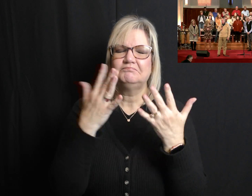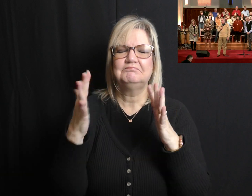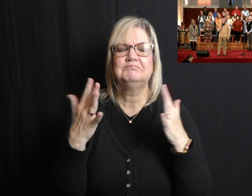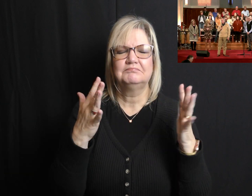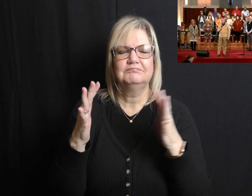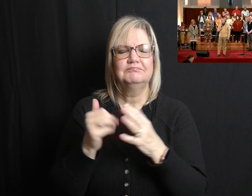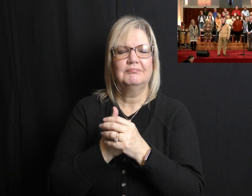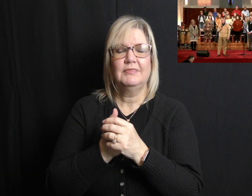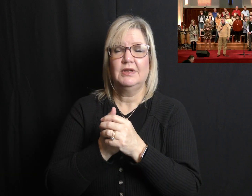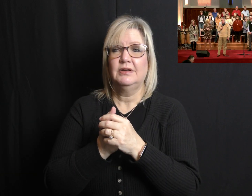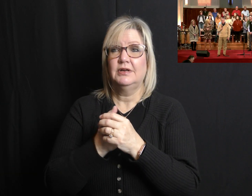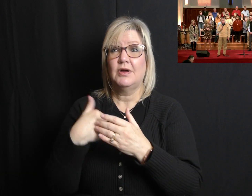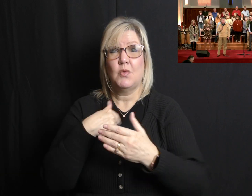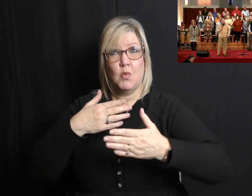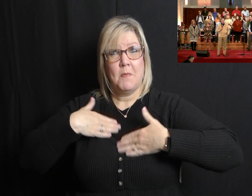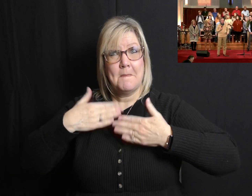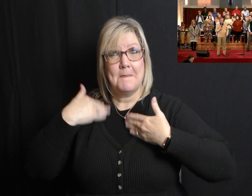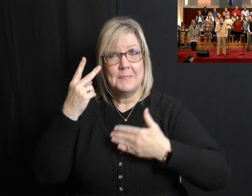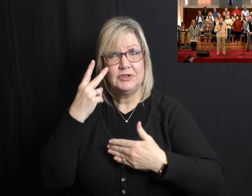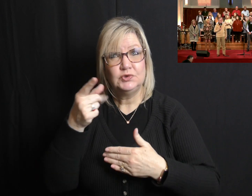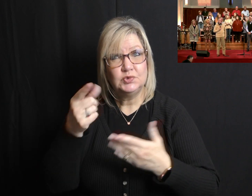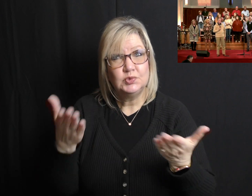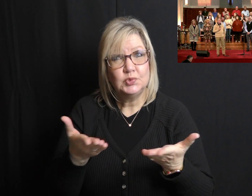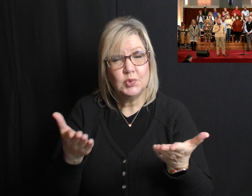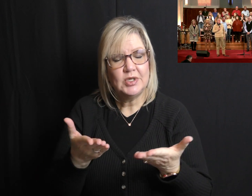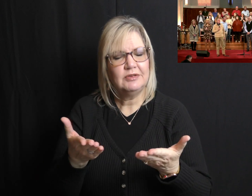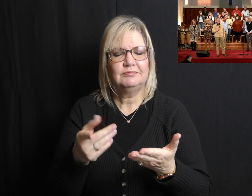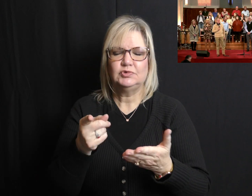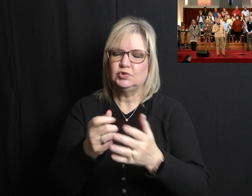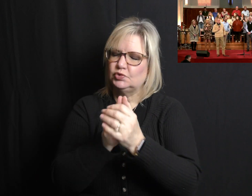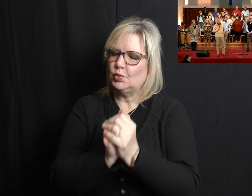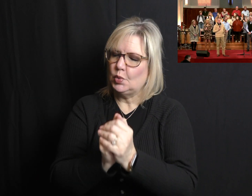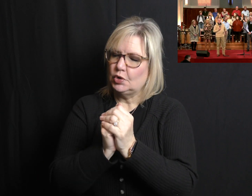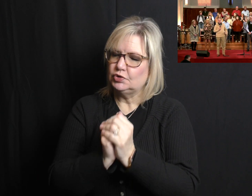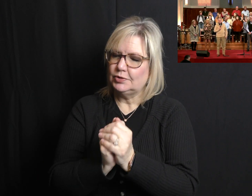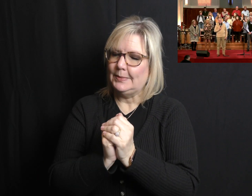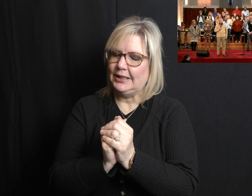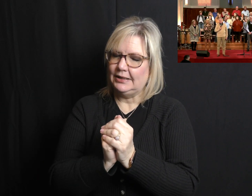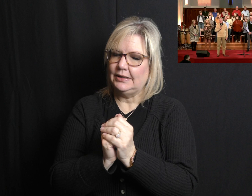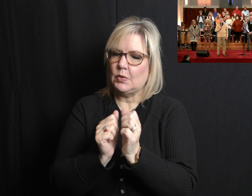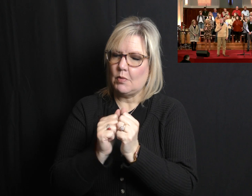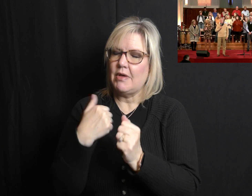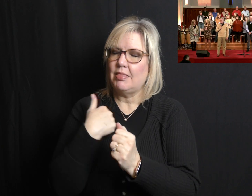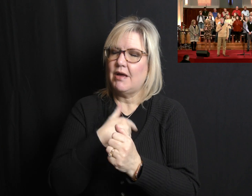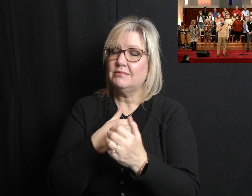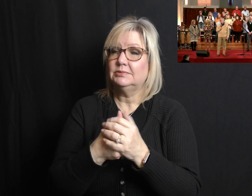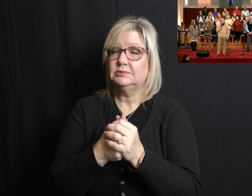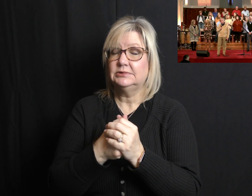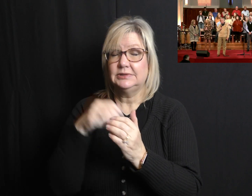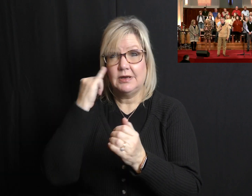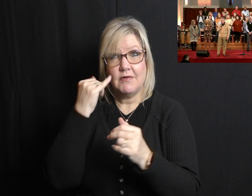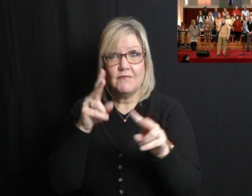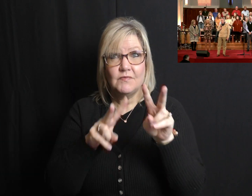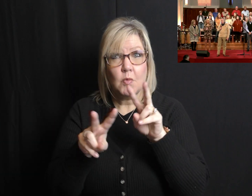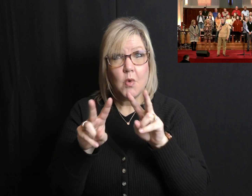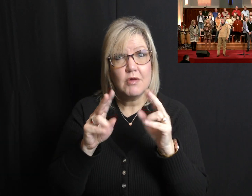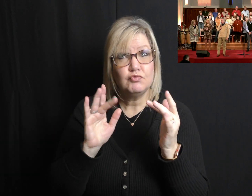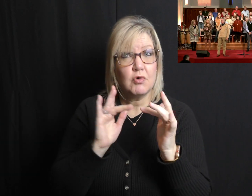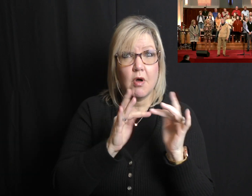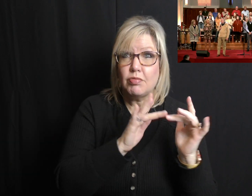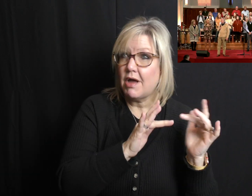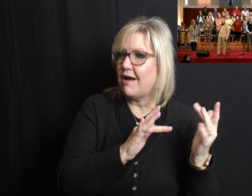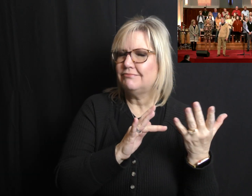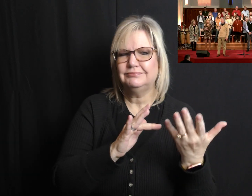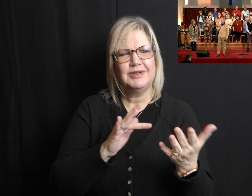And we're glad to see you here today, that you're here worshiping with us. If you're listening online, if you're a part of worshiping by